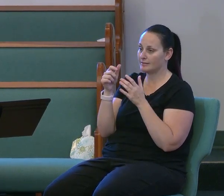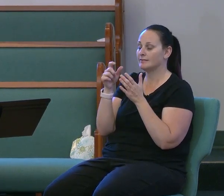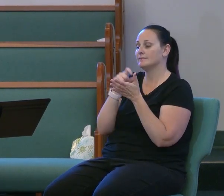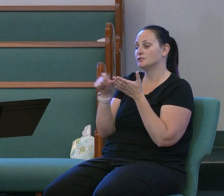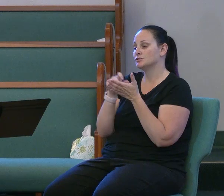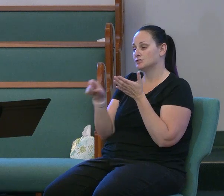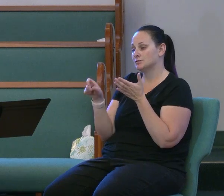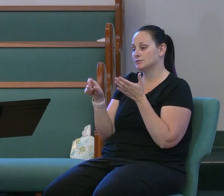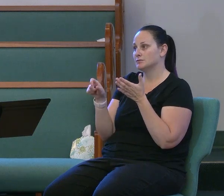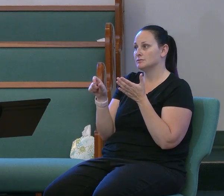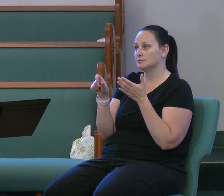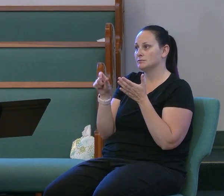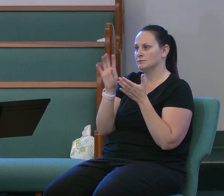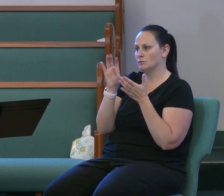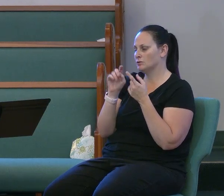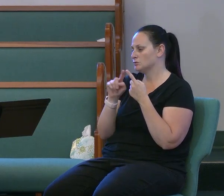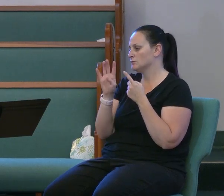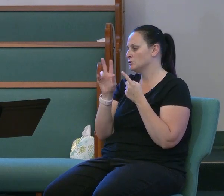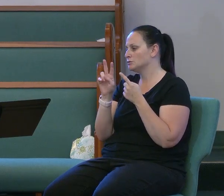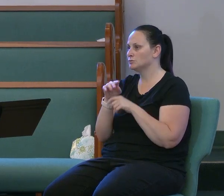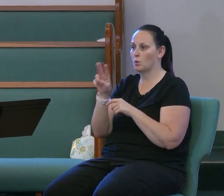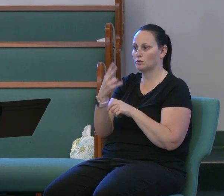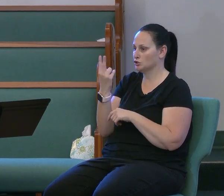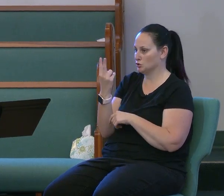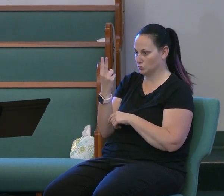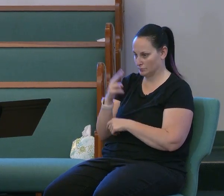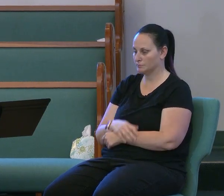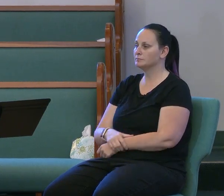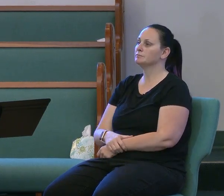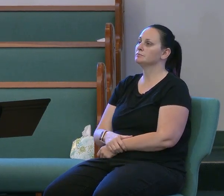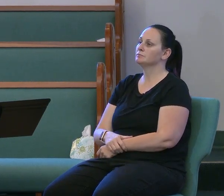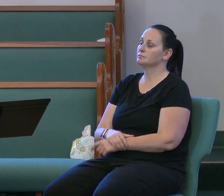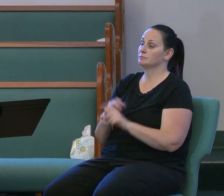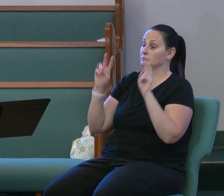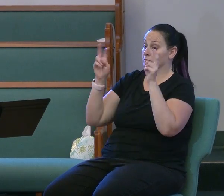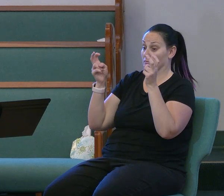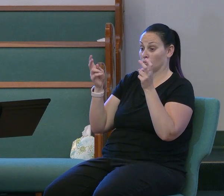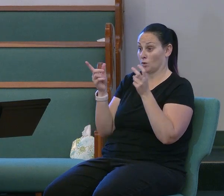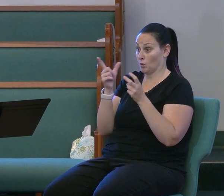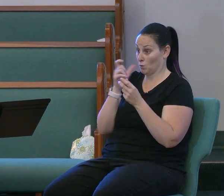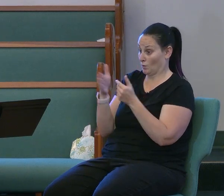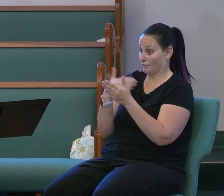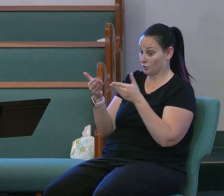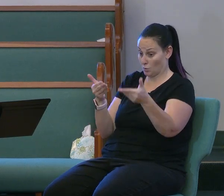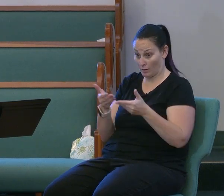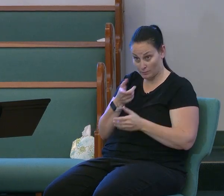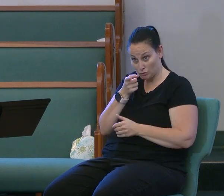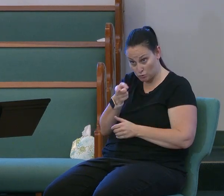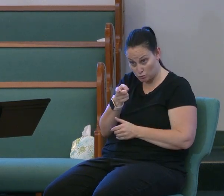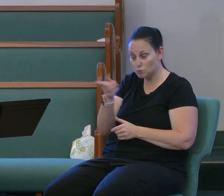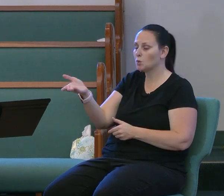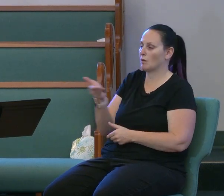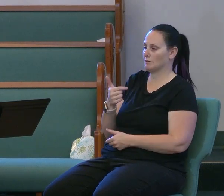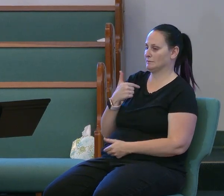40 through 42, only two verses. Whoever welcomes you welcomes me,